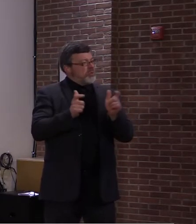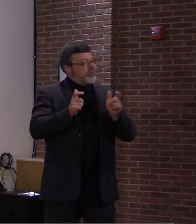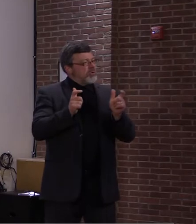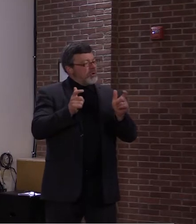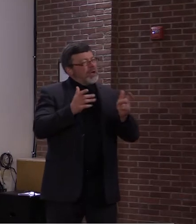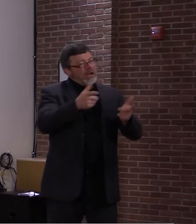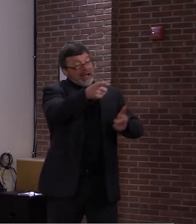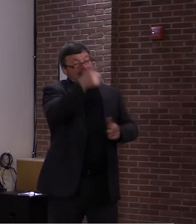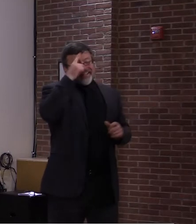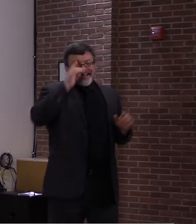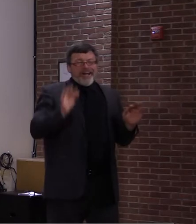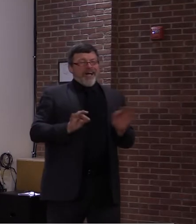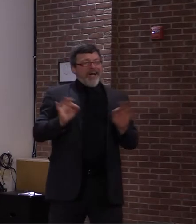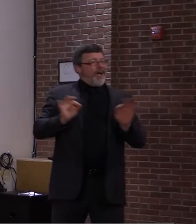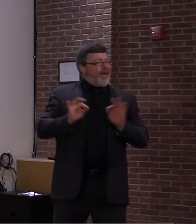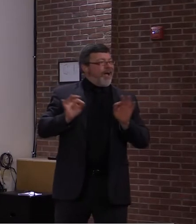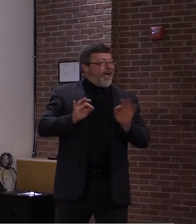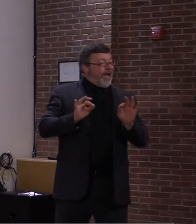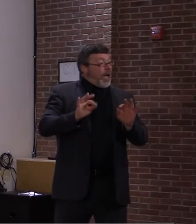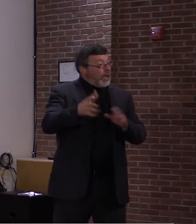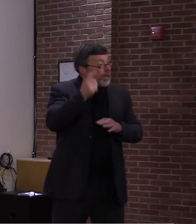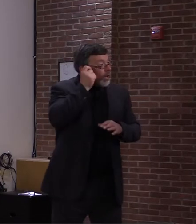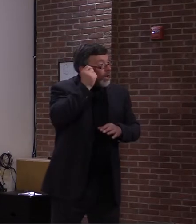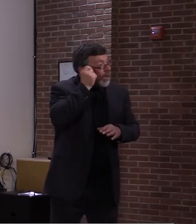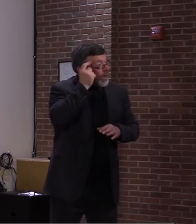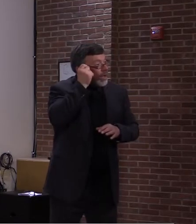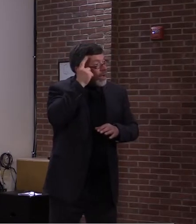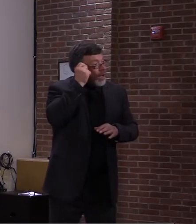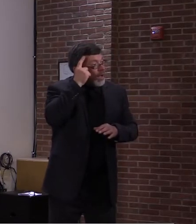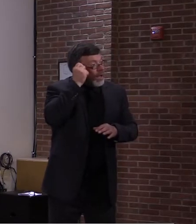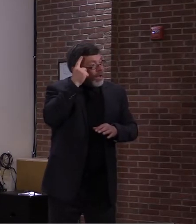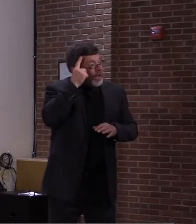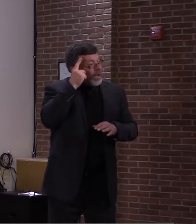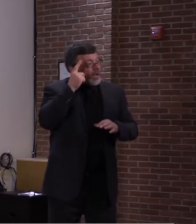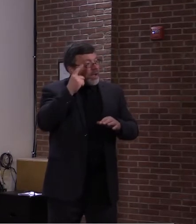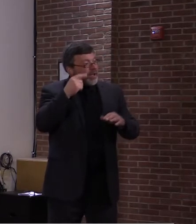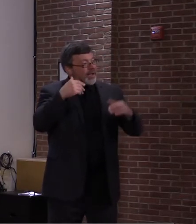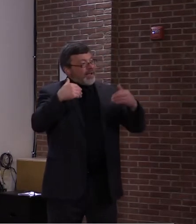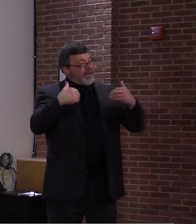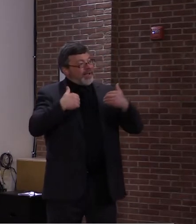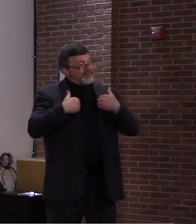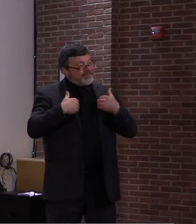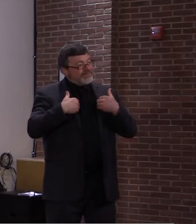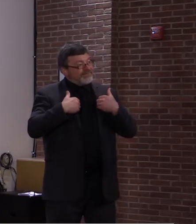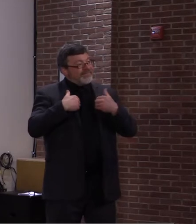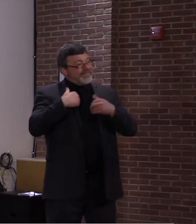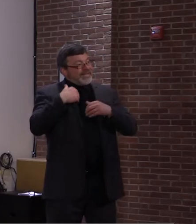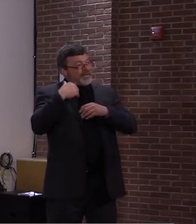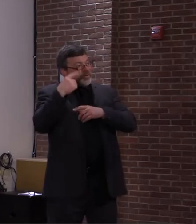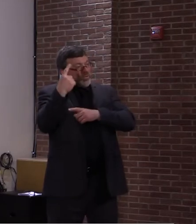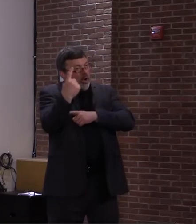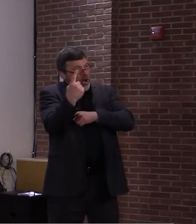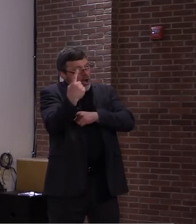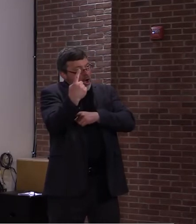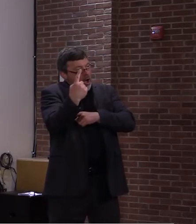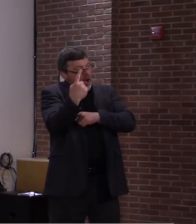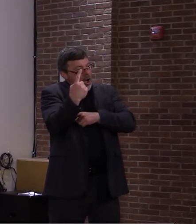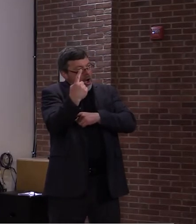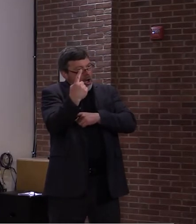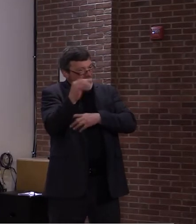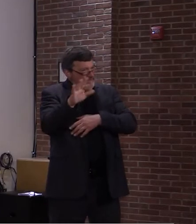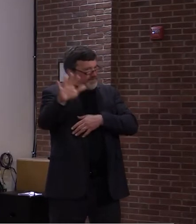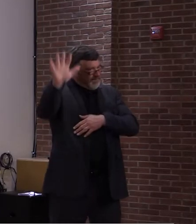symptoms. And reassuringly, only one possible human case has been found to date in the United